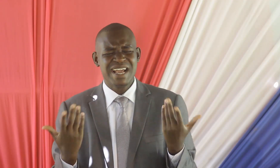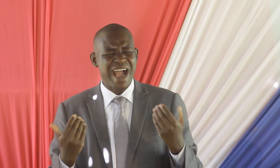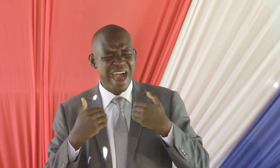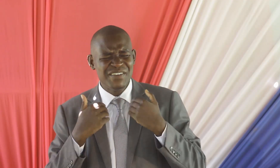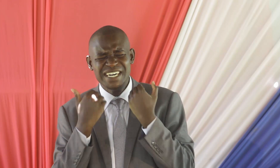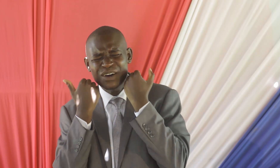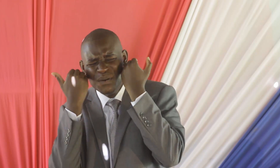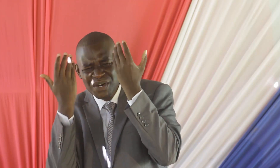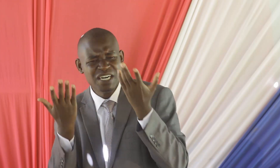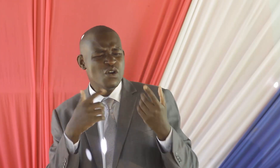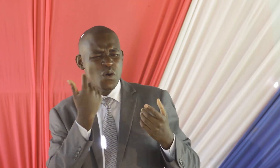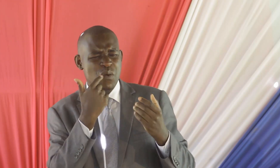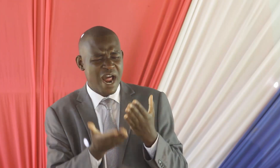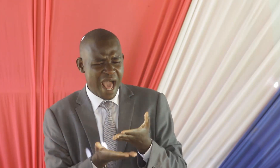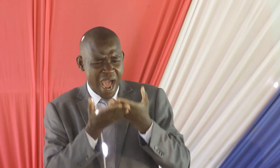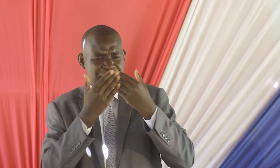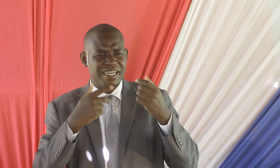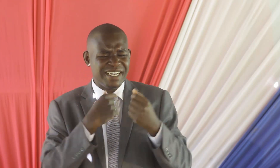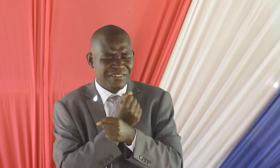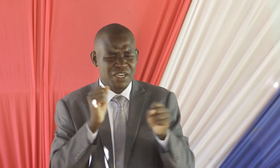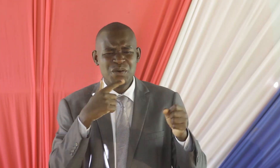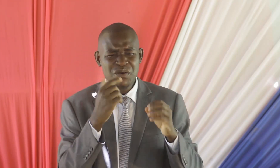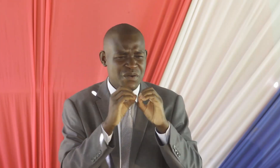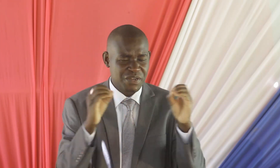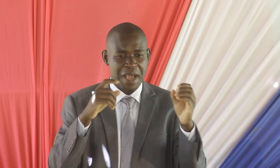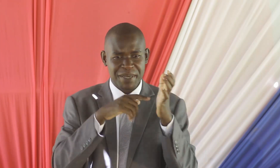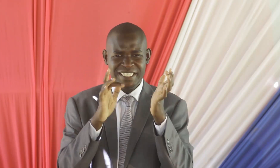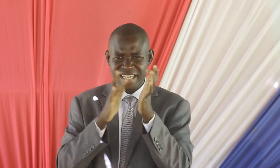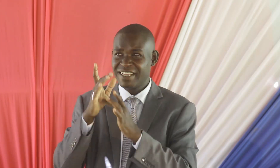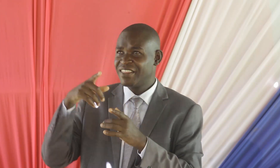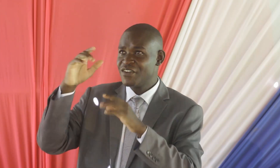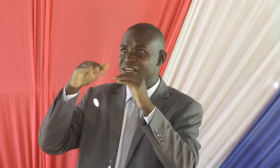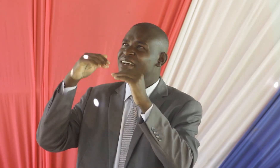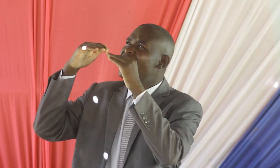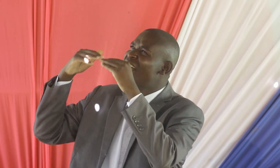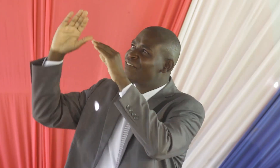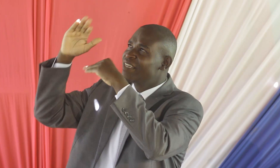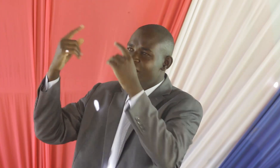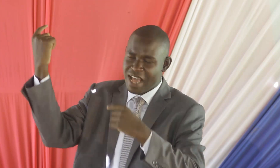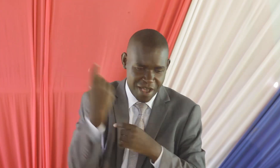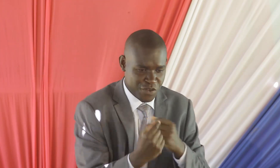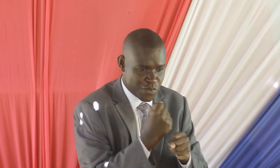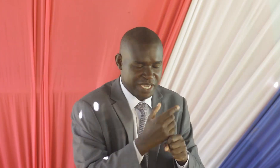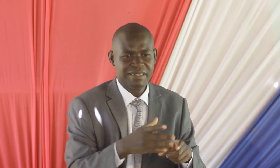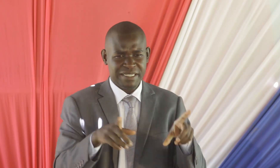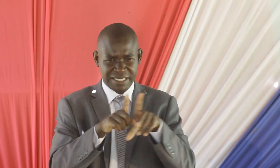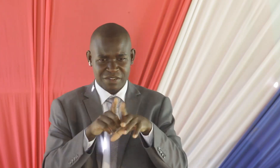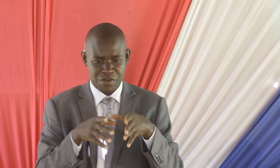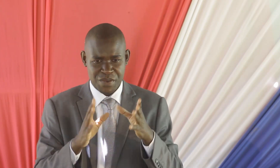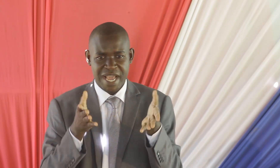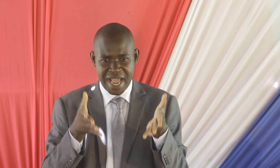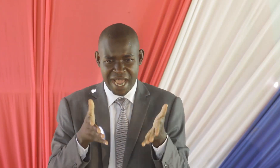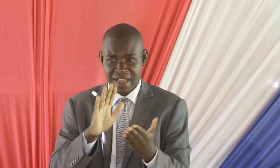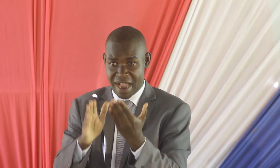Because it is us to have hope, no stress, to help us and be saved from slavery. It